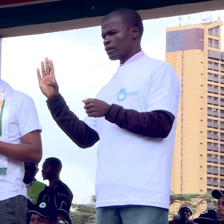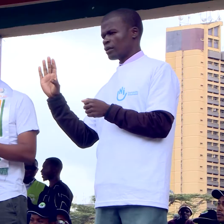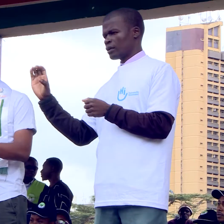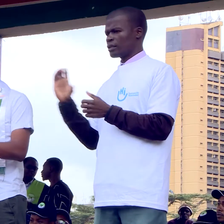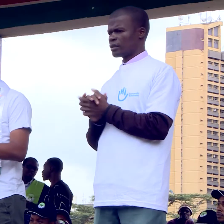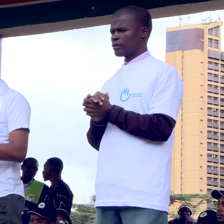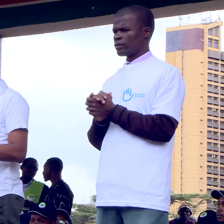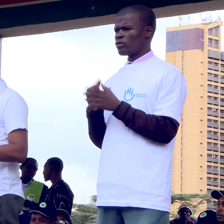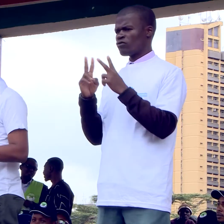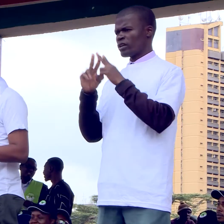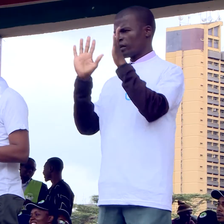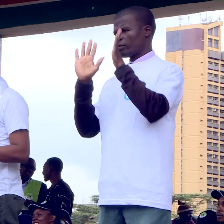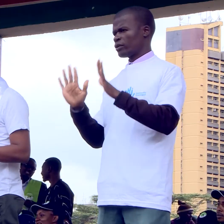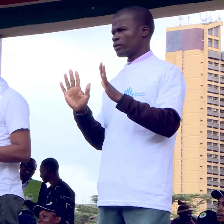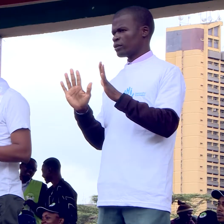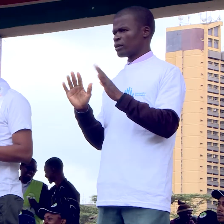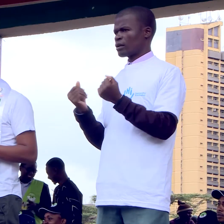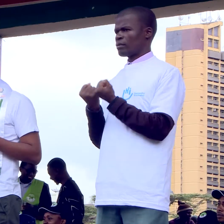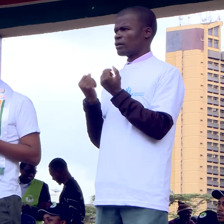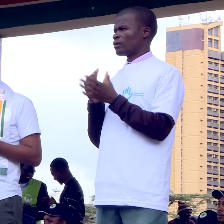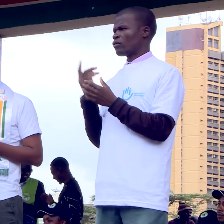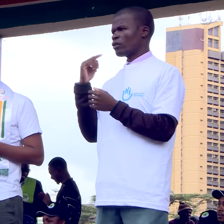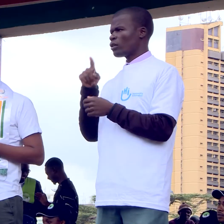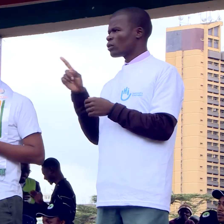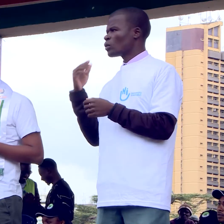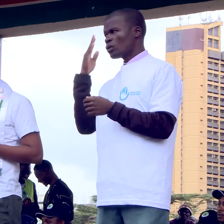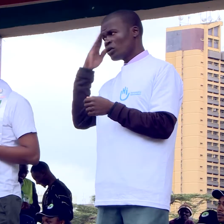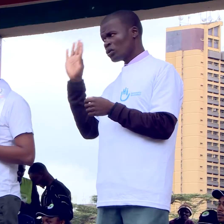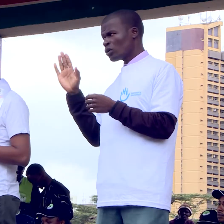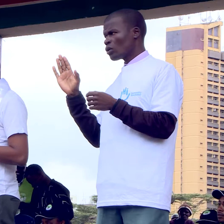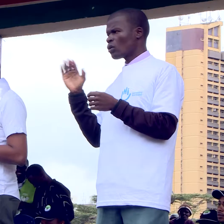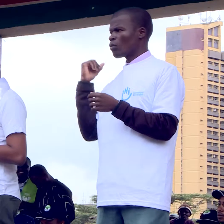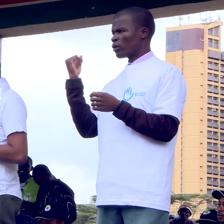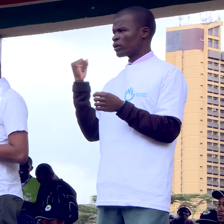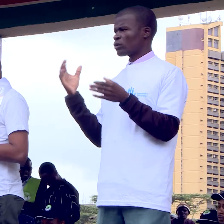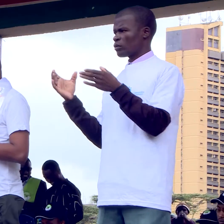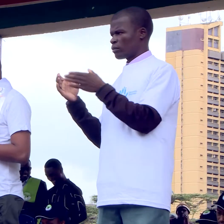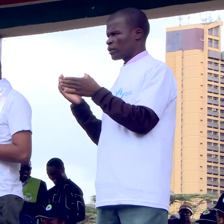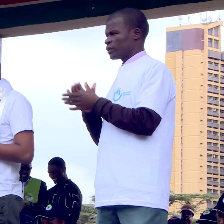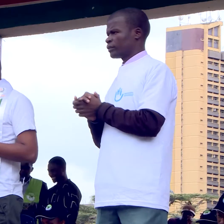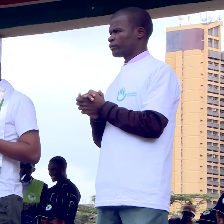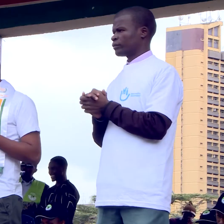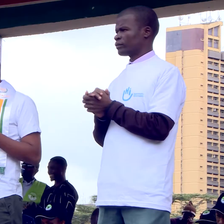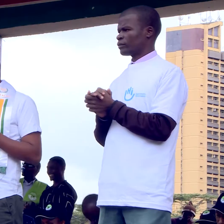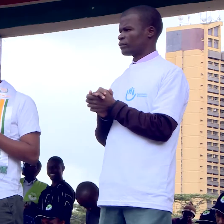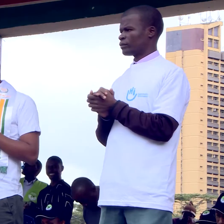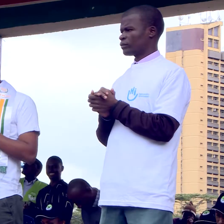very important event. And for those who don't know, political parties liaison committee is a